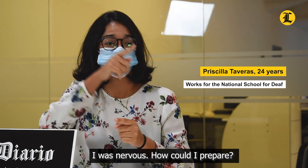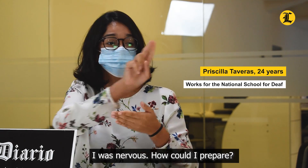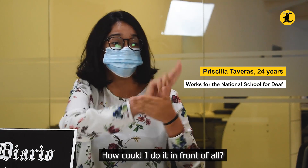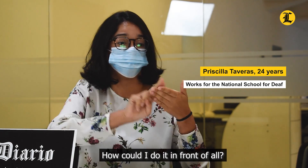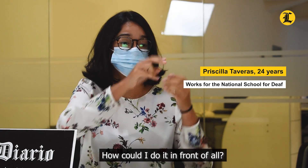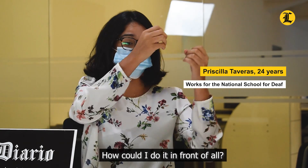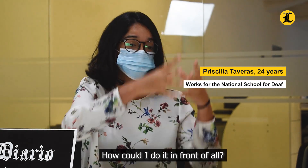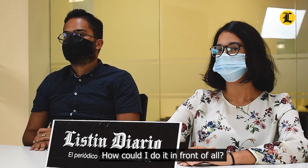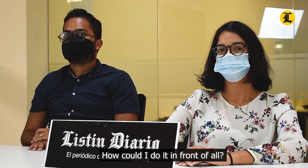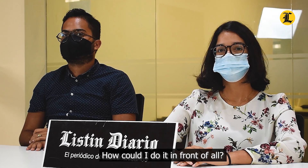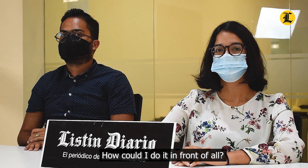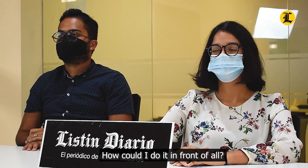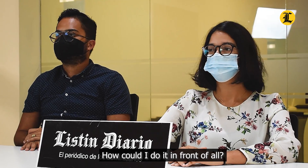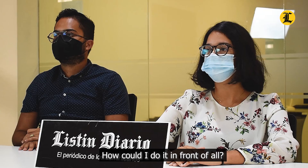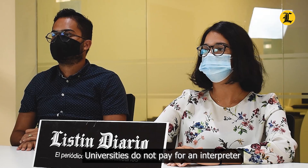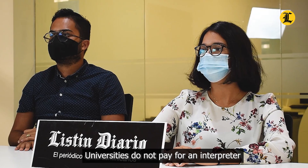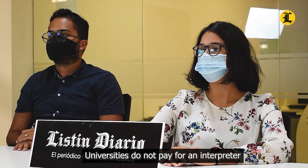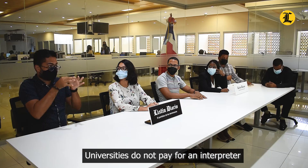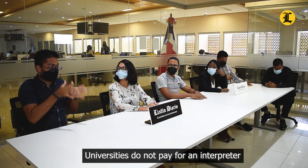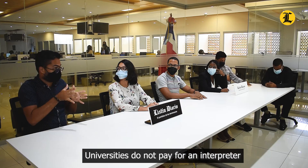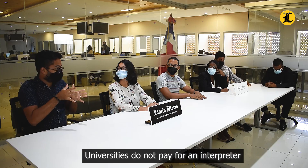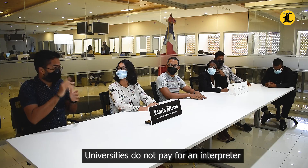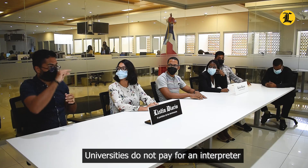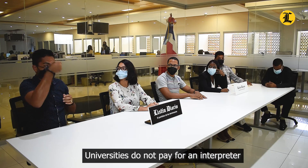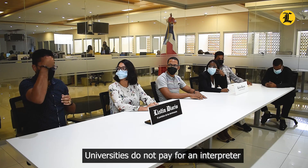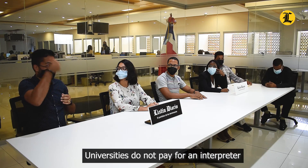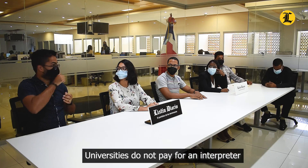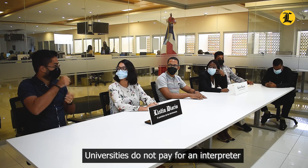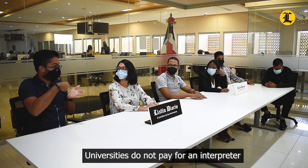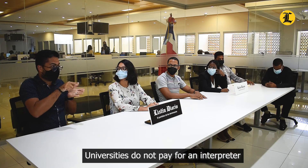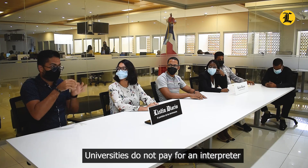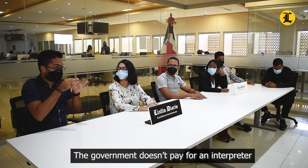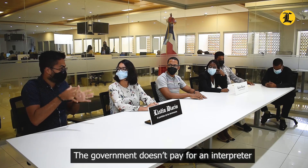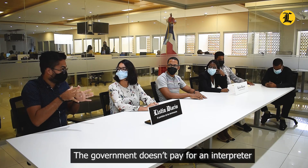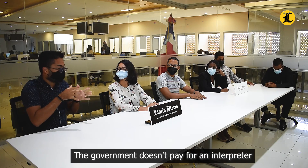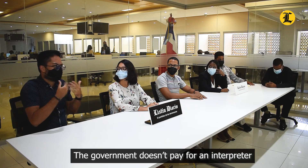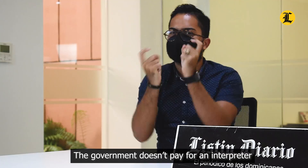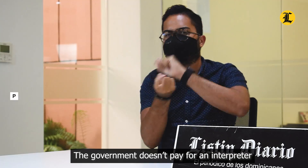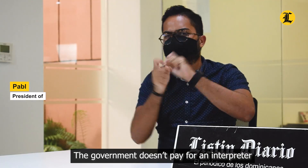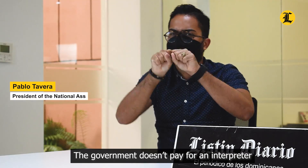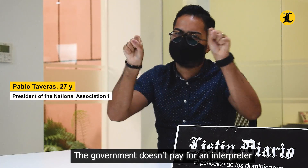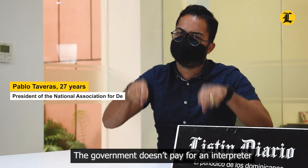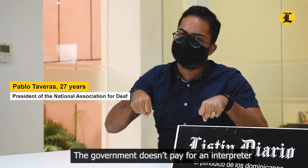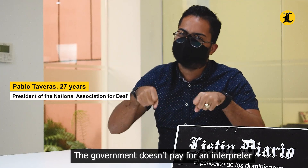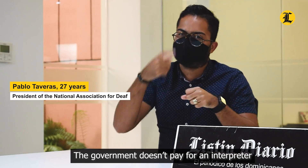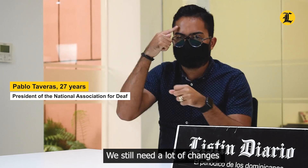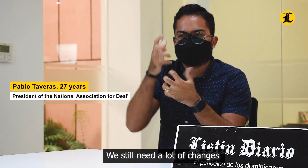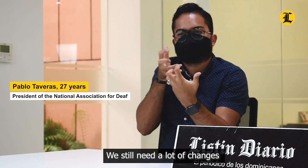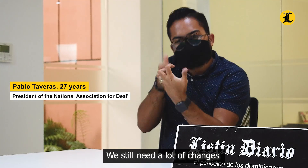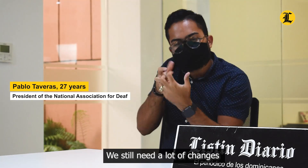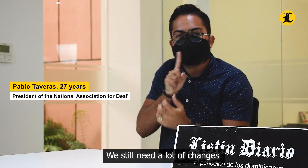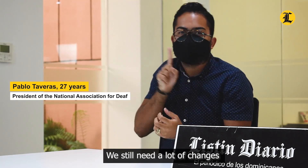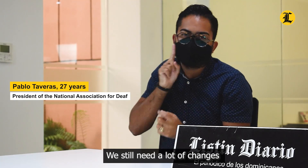I prepare? How could I do it in front of all? Universities do not pay for an interpreter. The government doesn't pay for an interpreter.